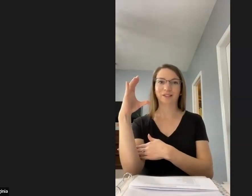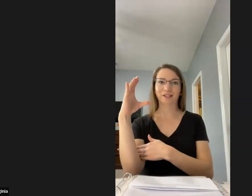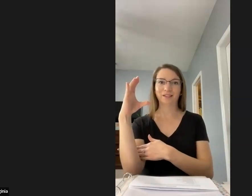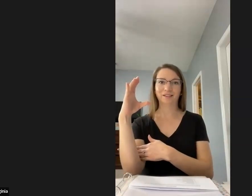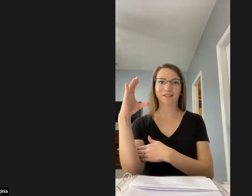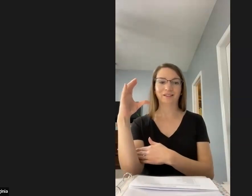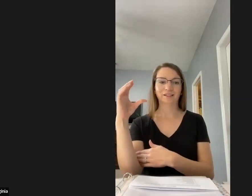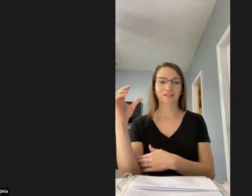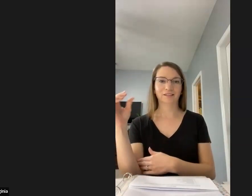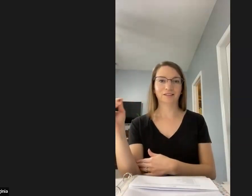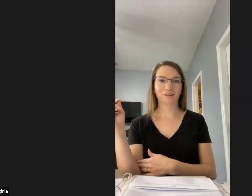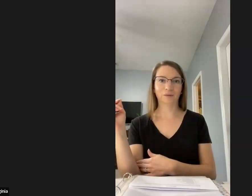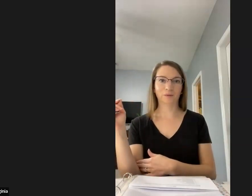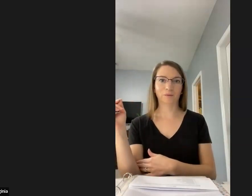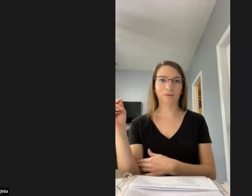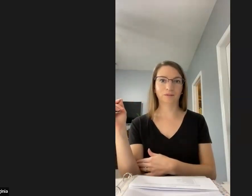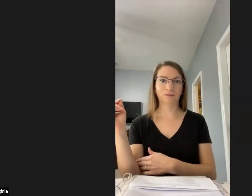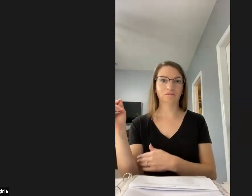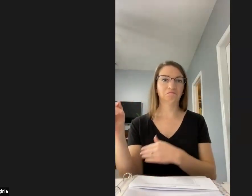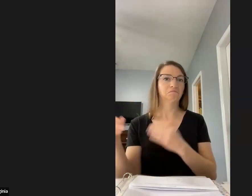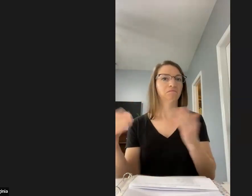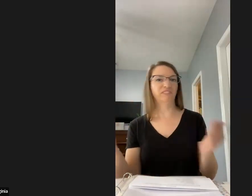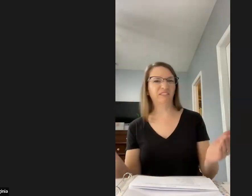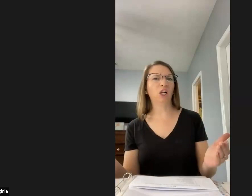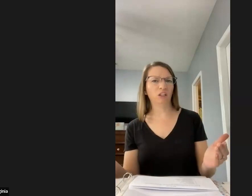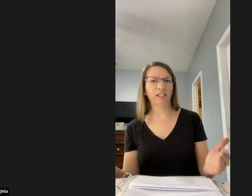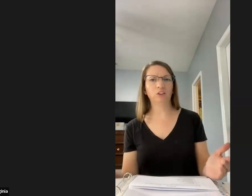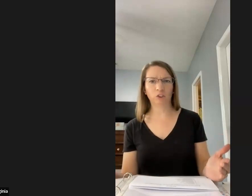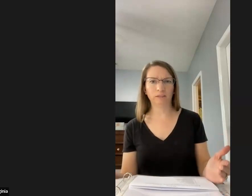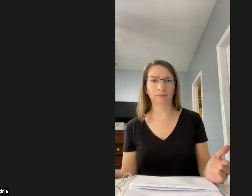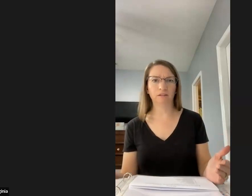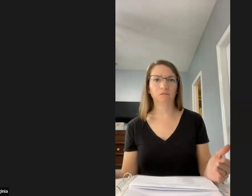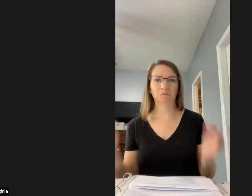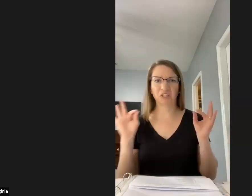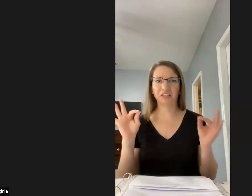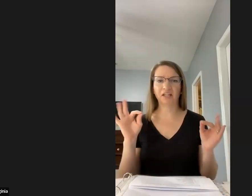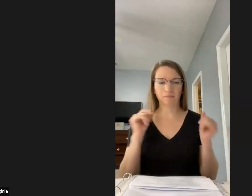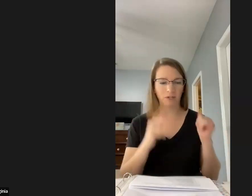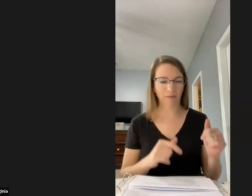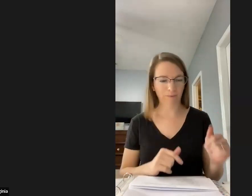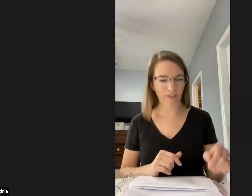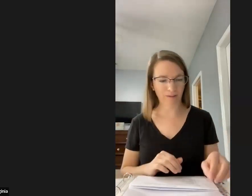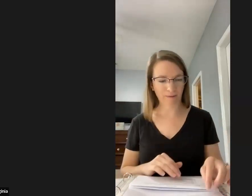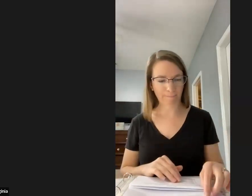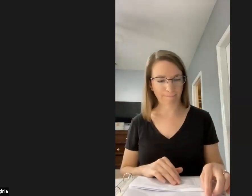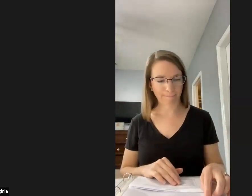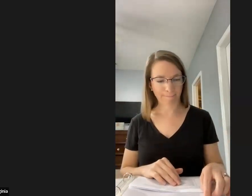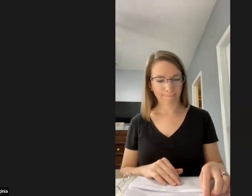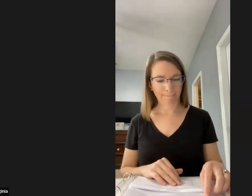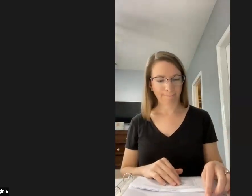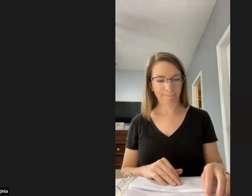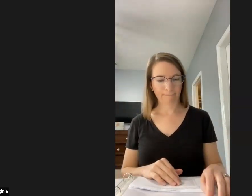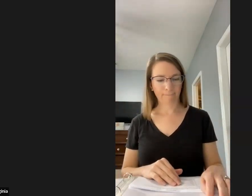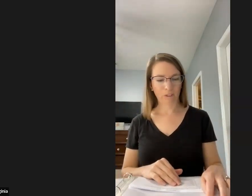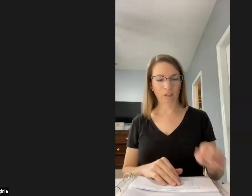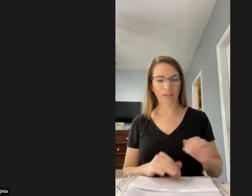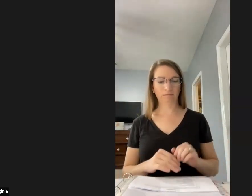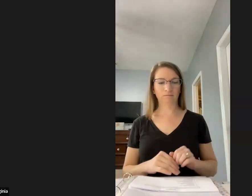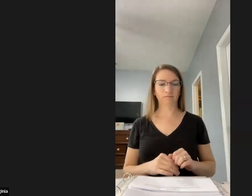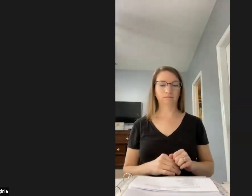Okay. So favorite holiday is Christmas. Got that? Okay, good. All right,